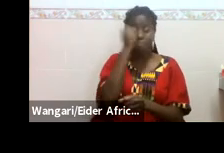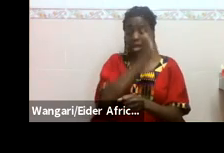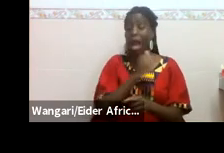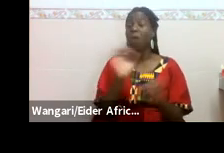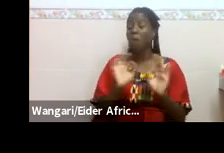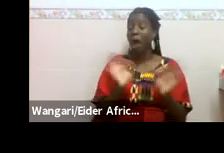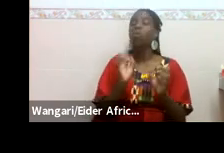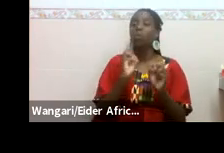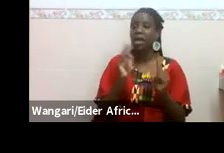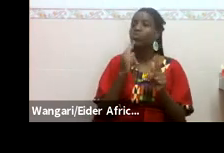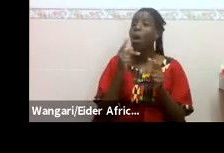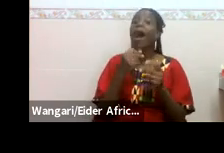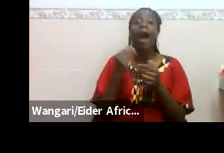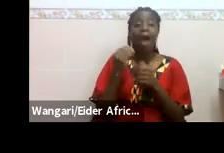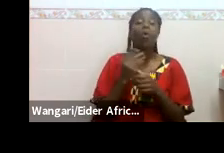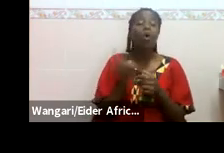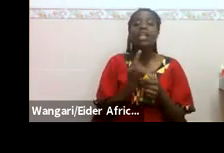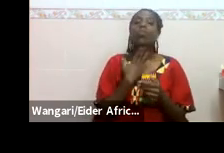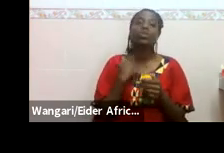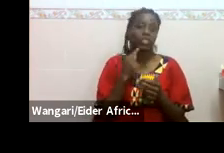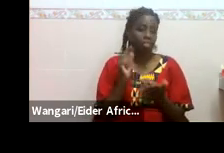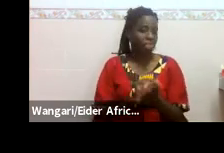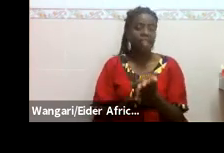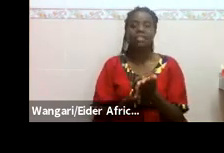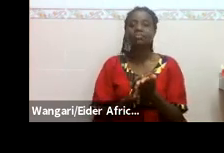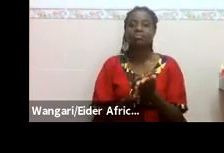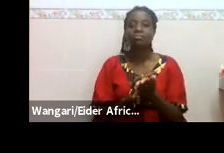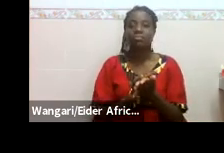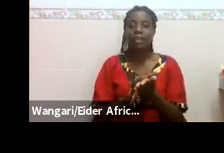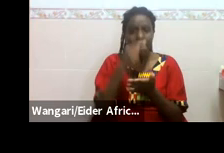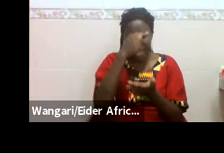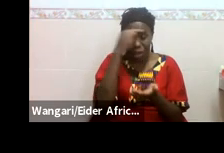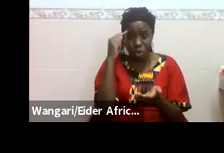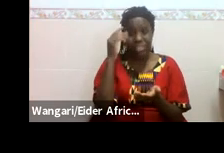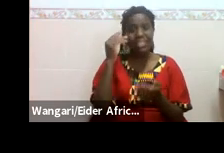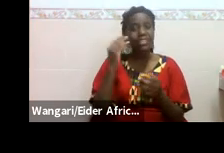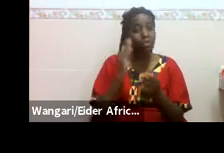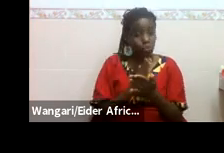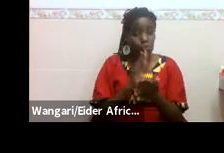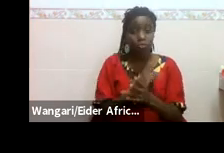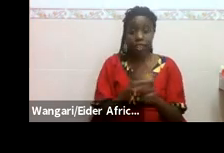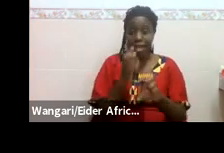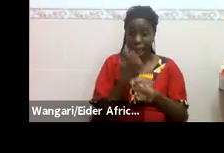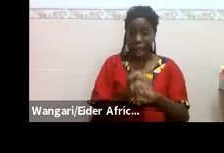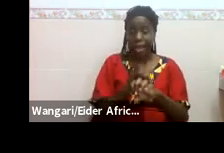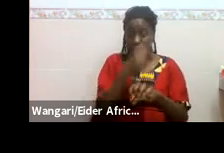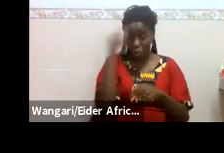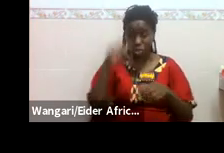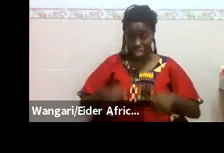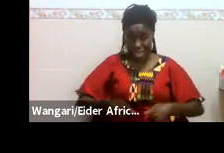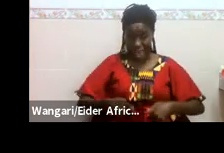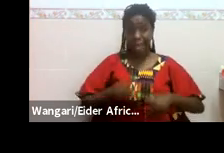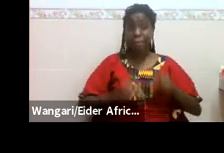Anyway, I just wanted to say that. And having said that, I think it's really hard as young people, because I know there are a lot of young people in this